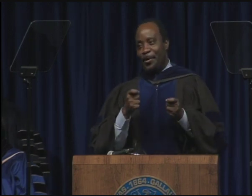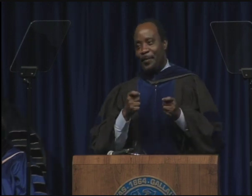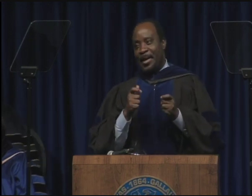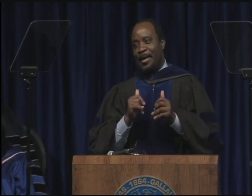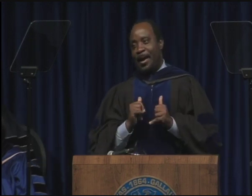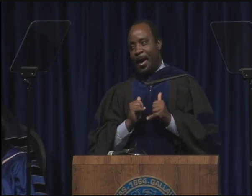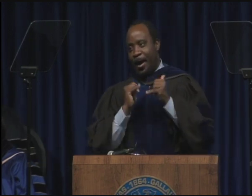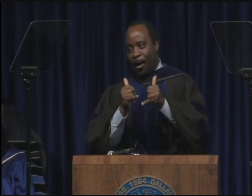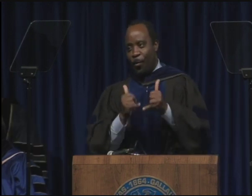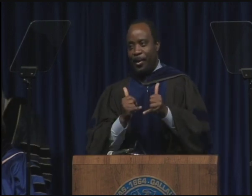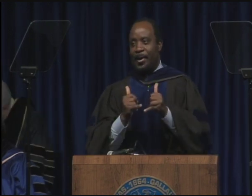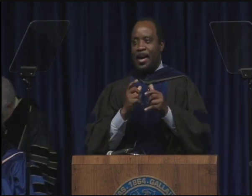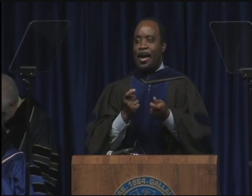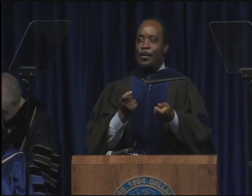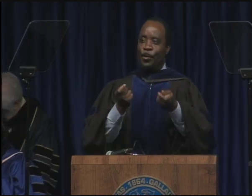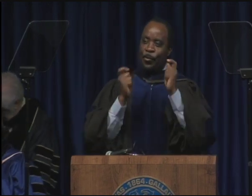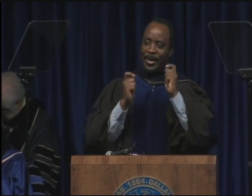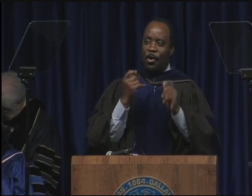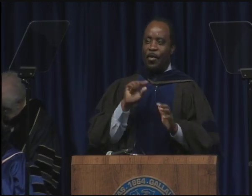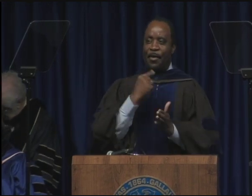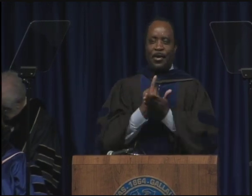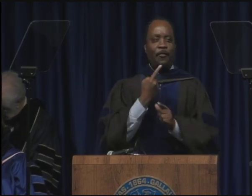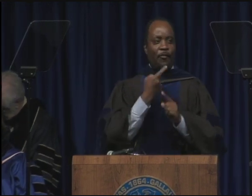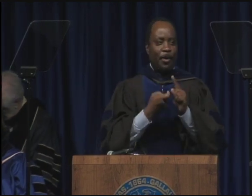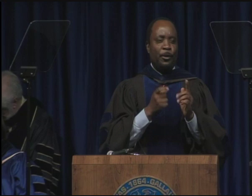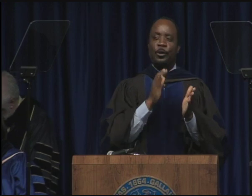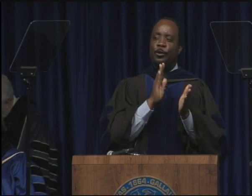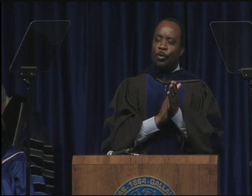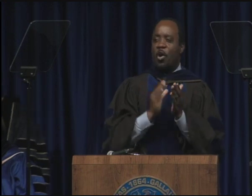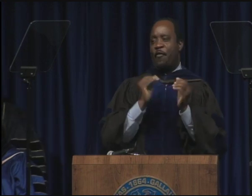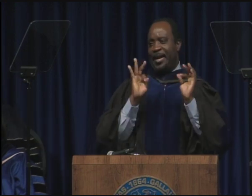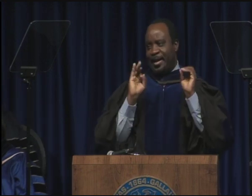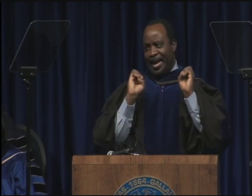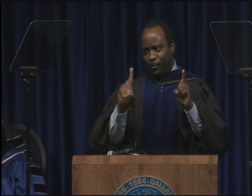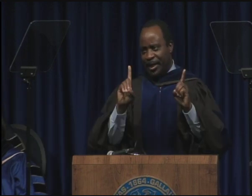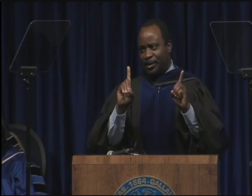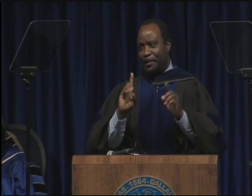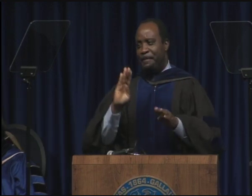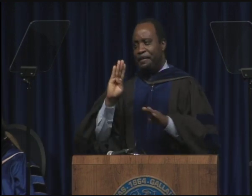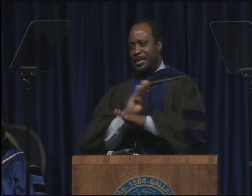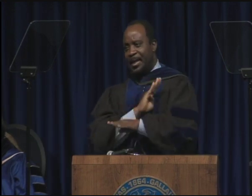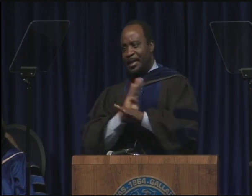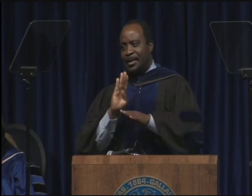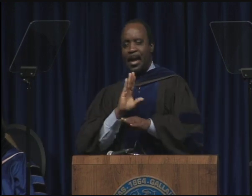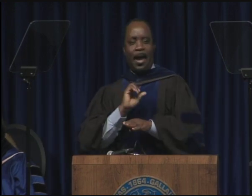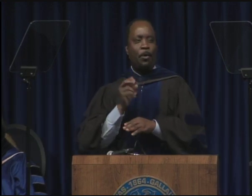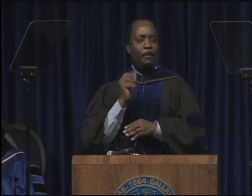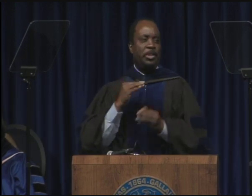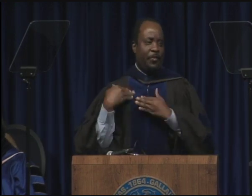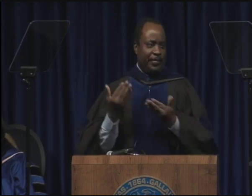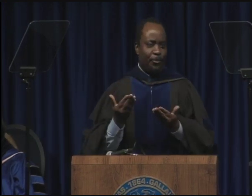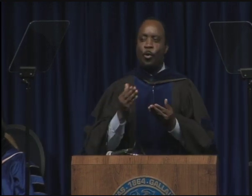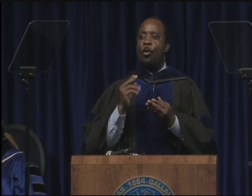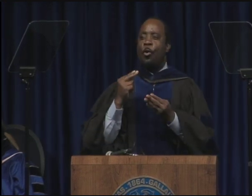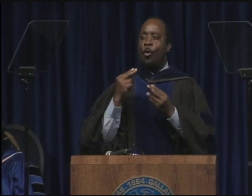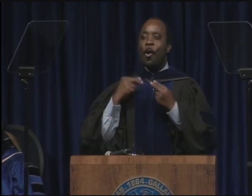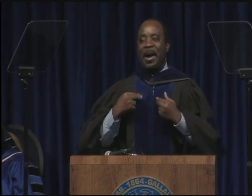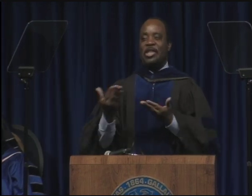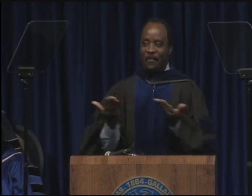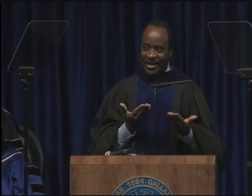I'm so proud to preside over the awards and hooding of graduates from the School of Education, Business, and Human